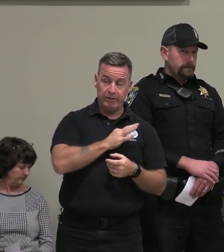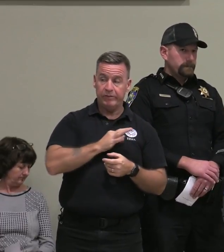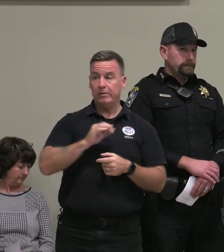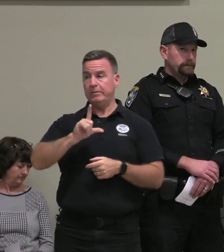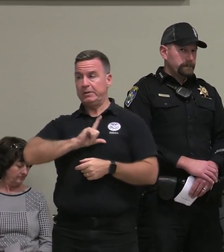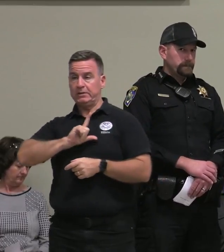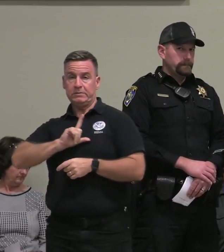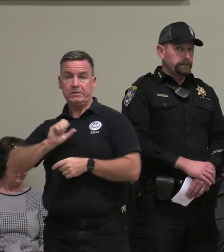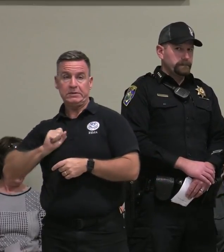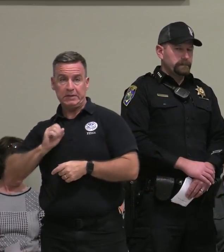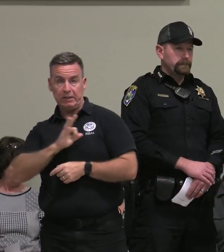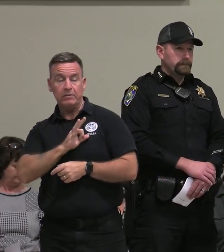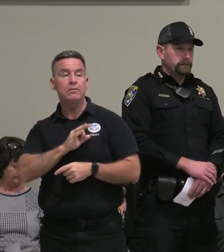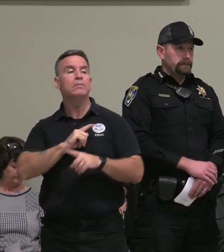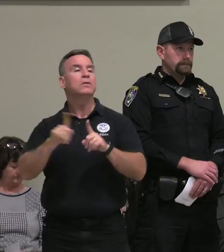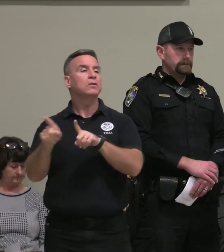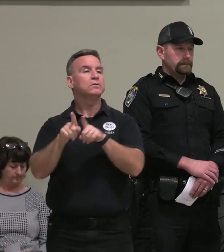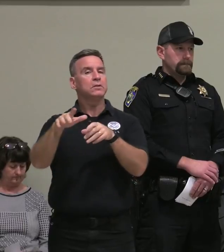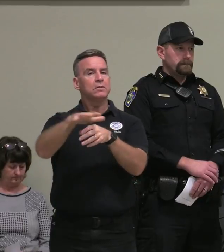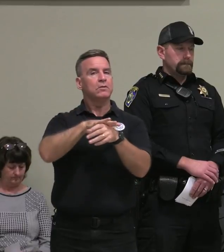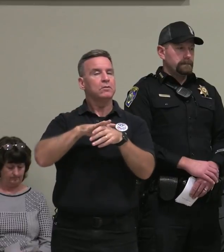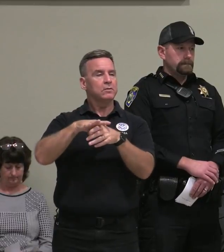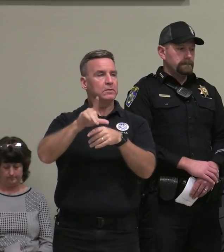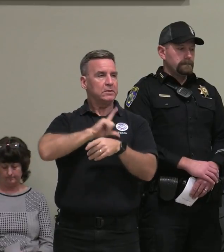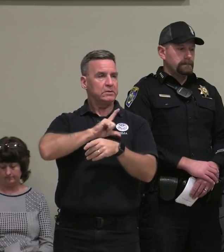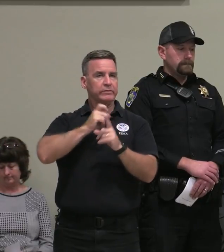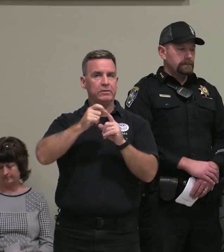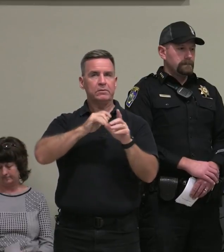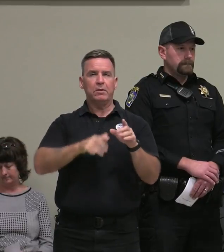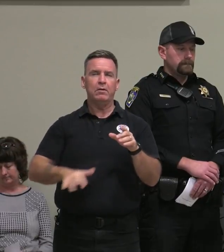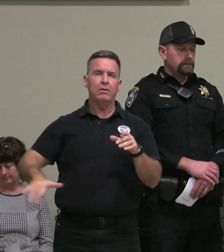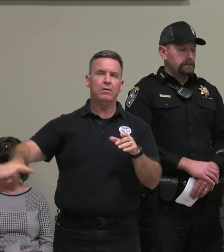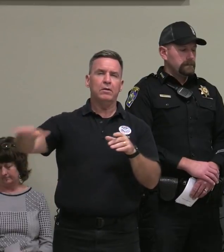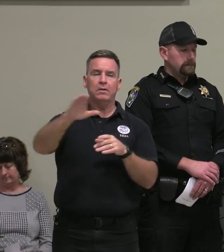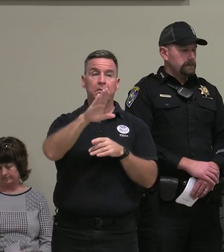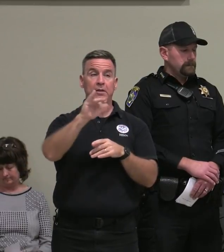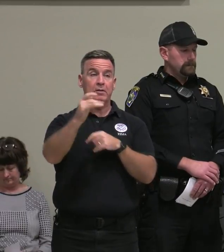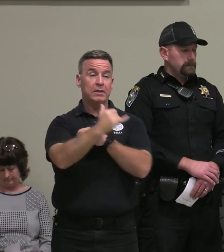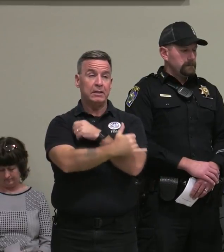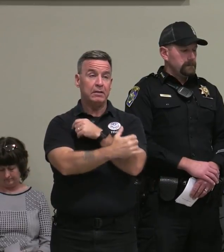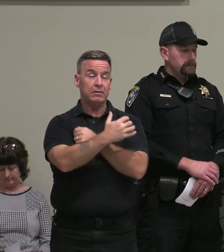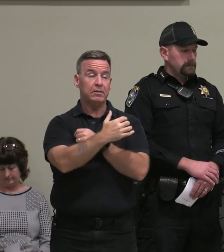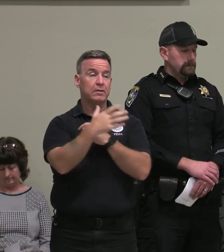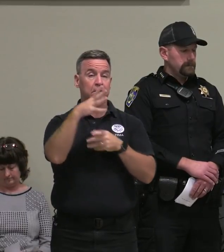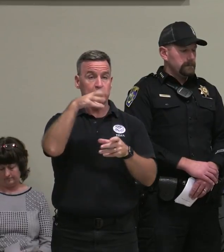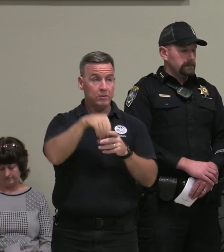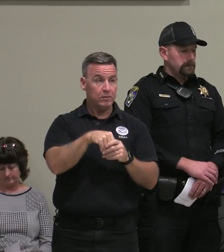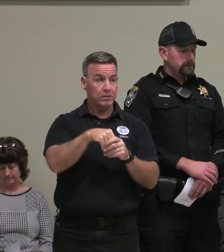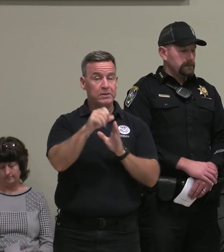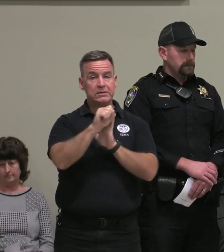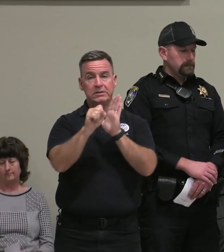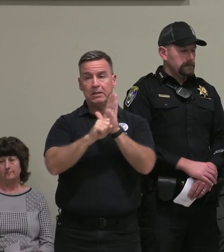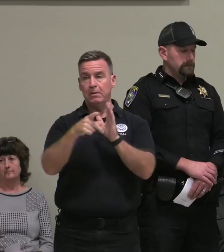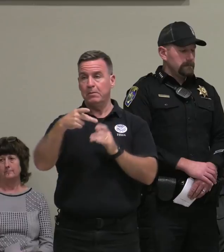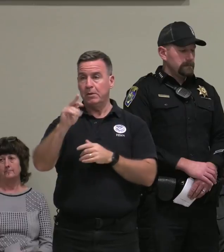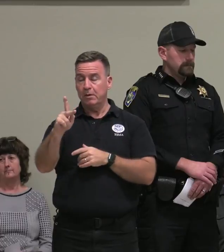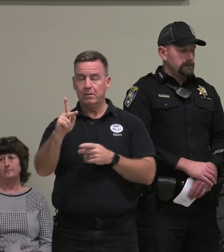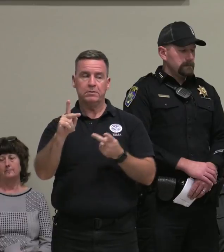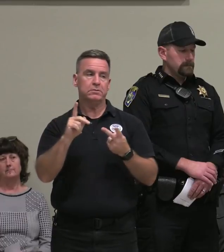staff, but also local law enforcement throughout Butte County, including State Parks,